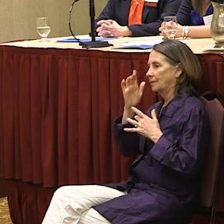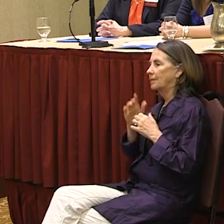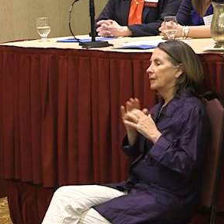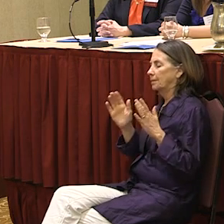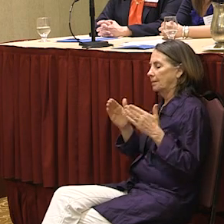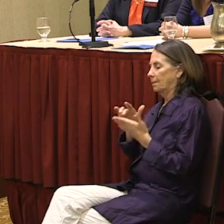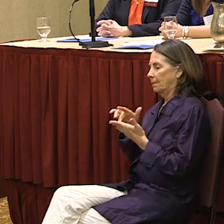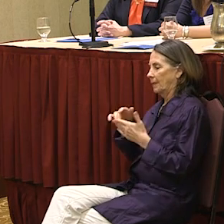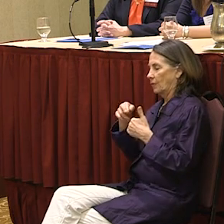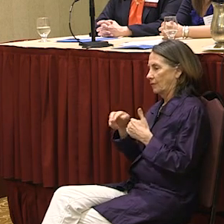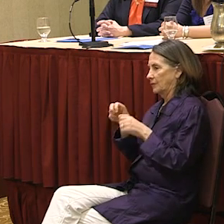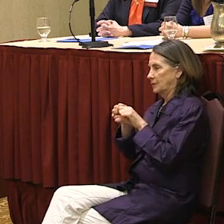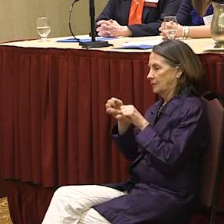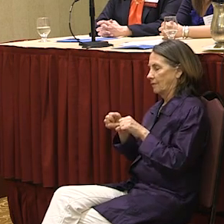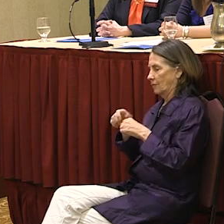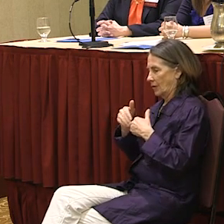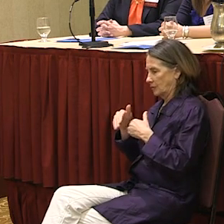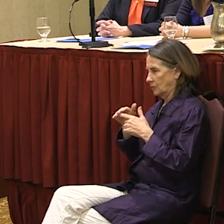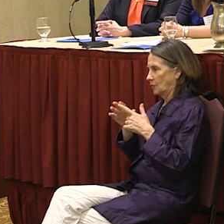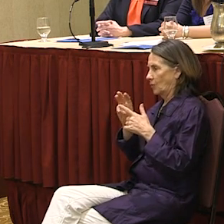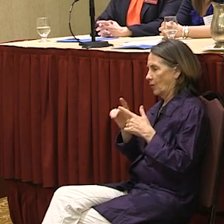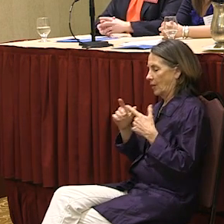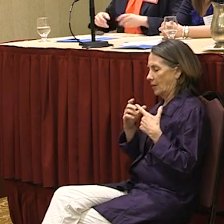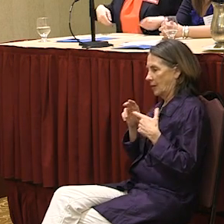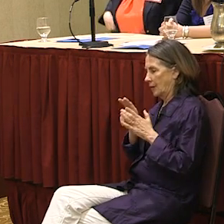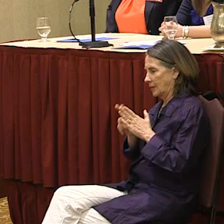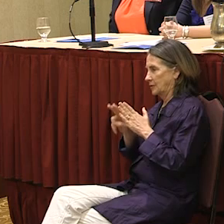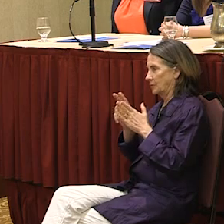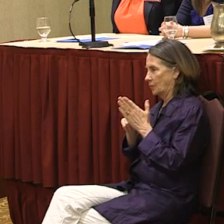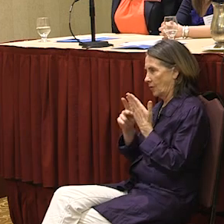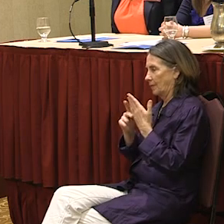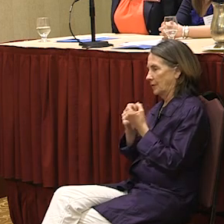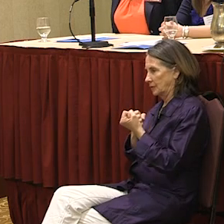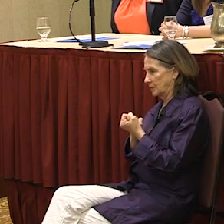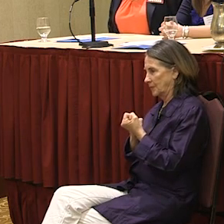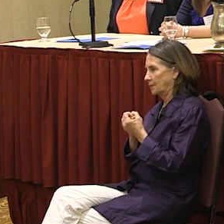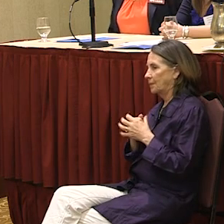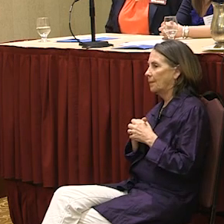centralized referral system for access to wellness program in support of their care.